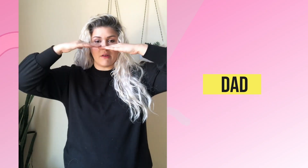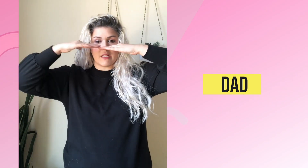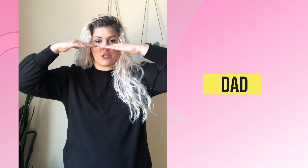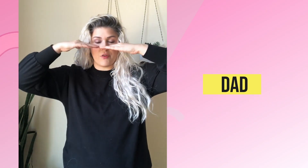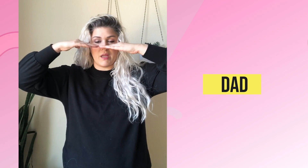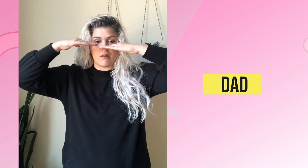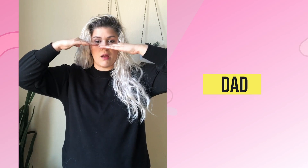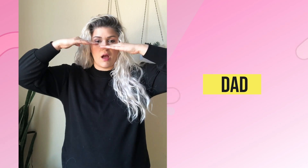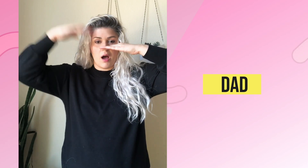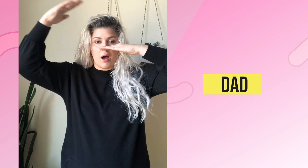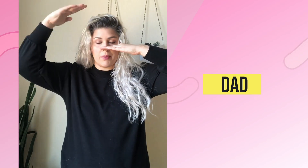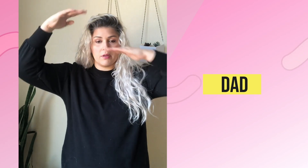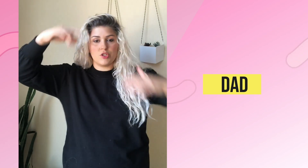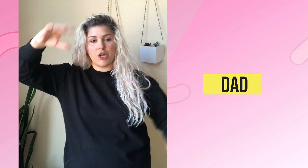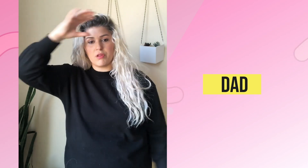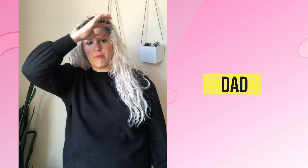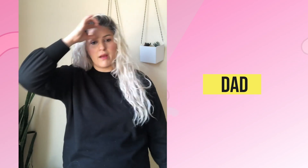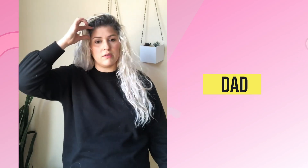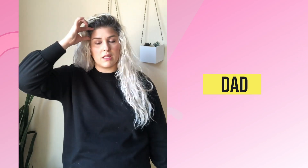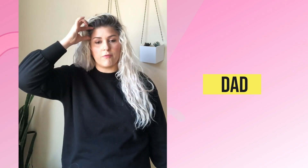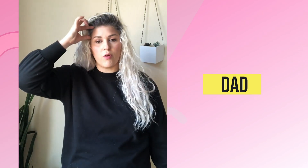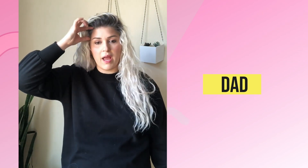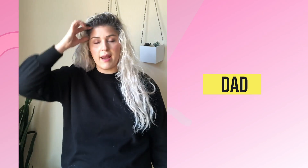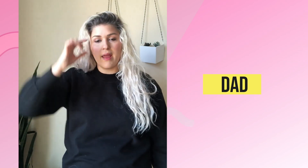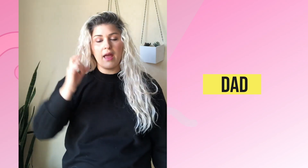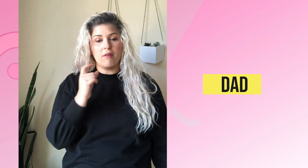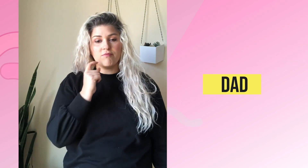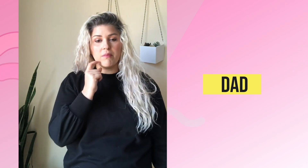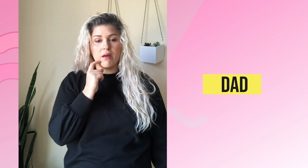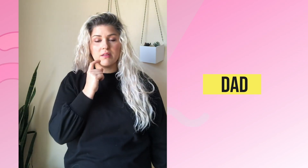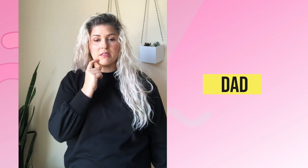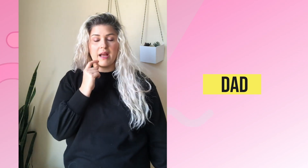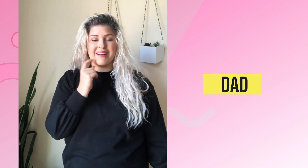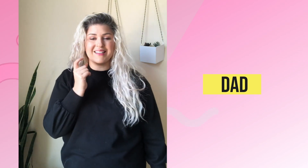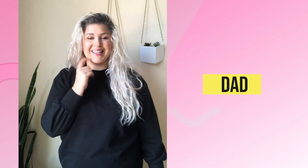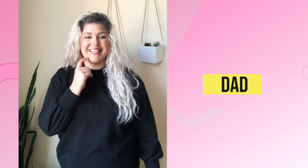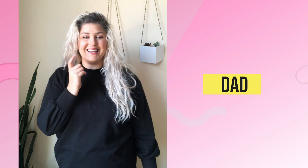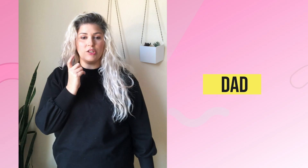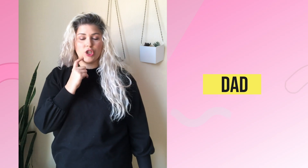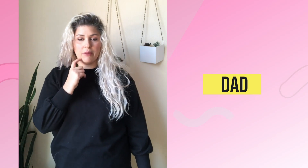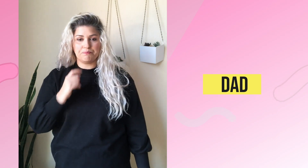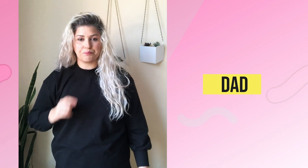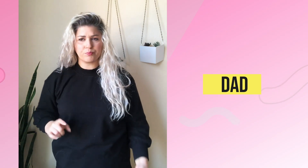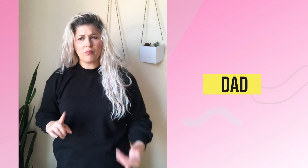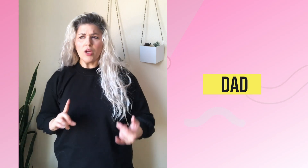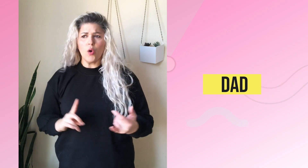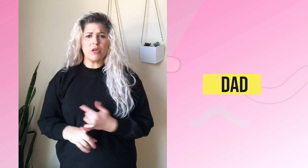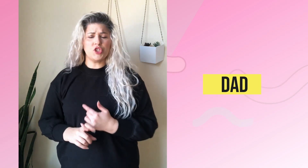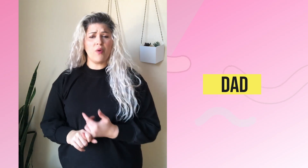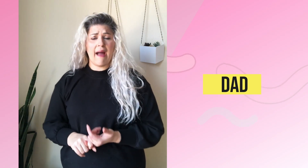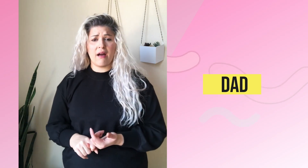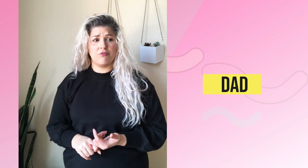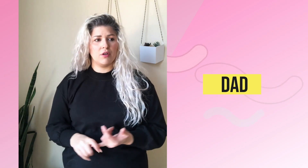and male signs are from here up. Generally, male is at the forehead, and female is at the chin.